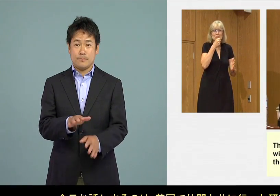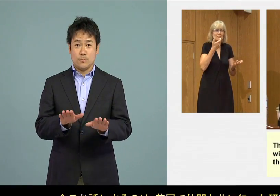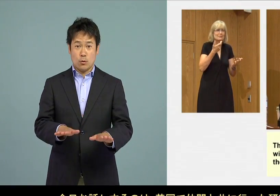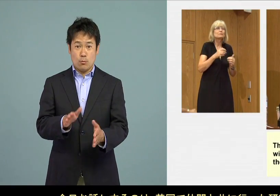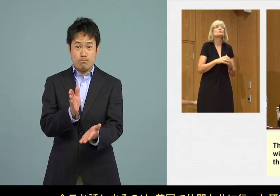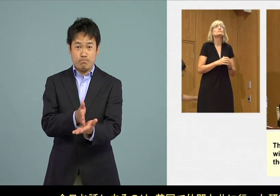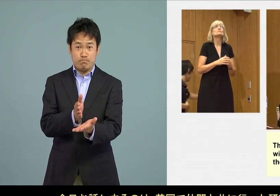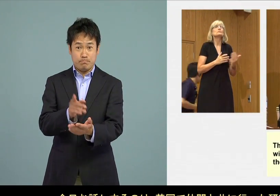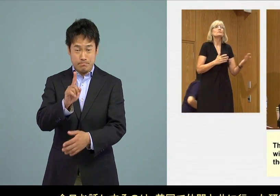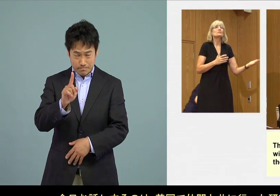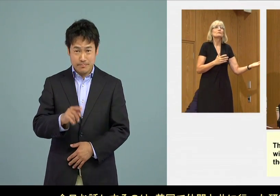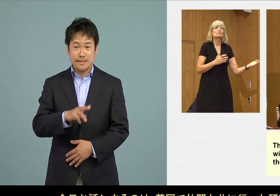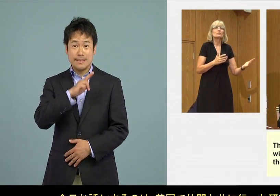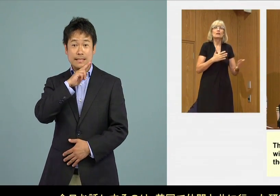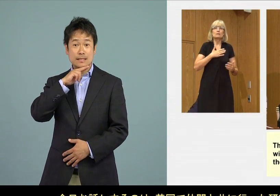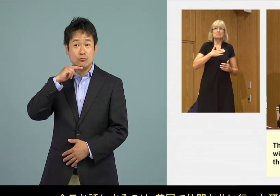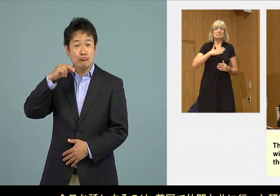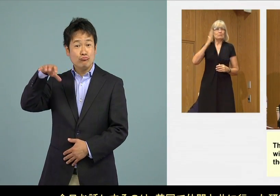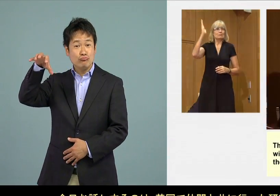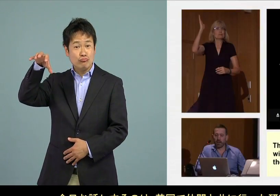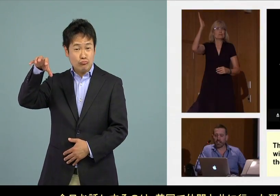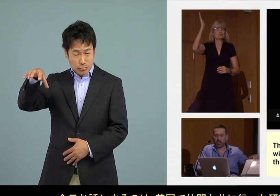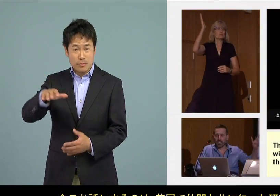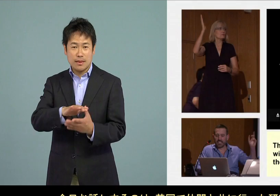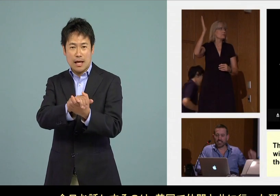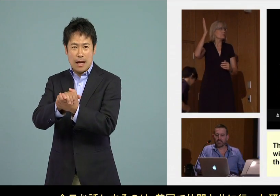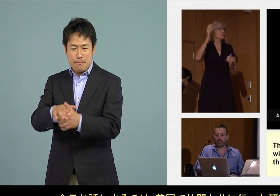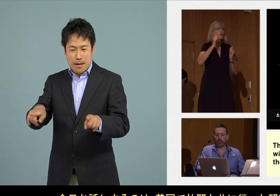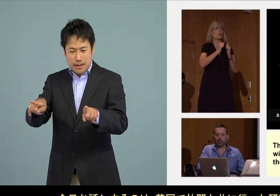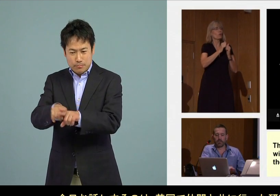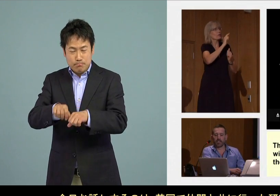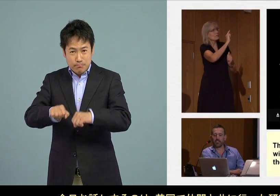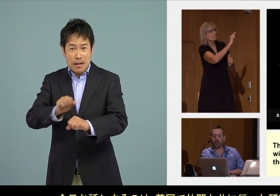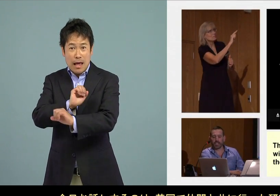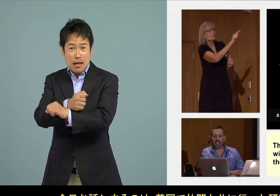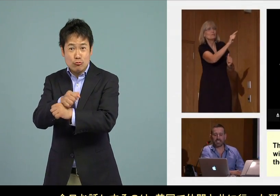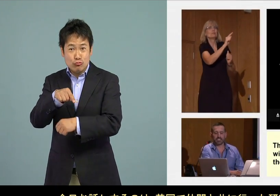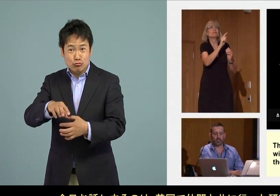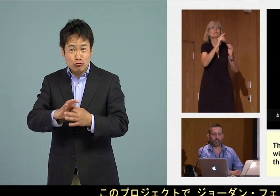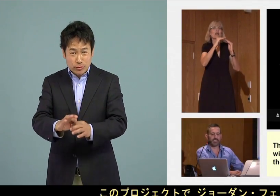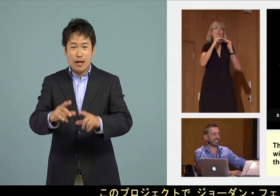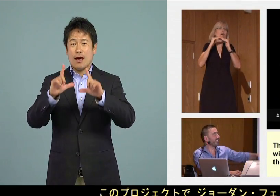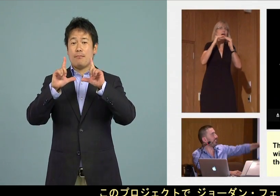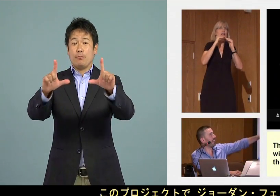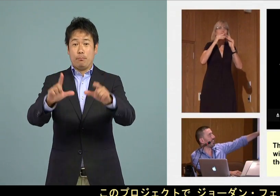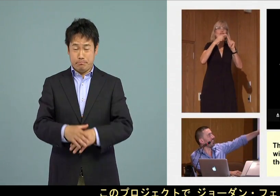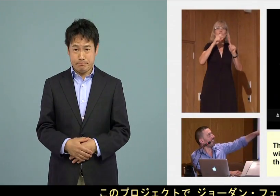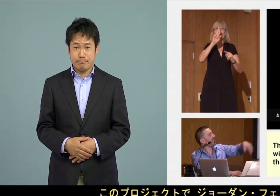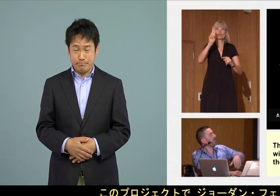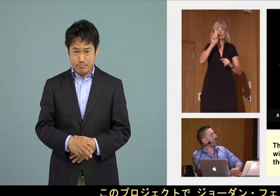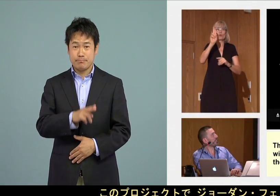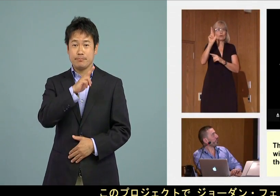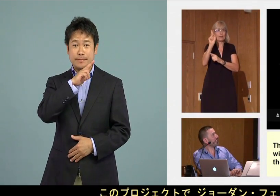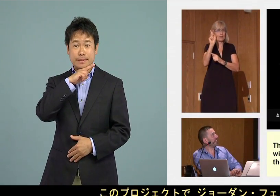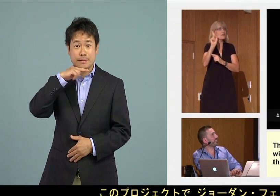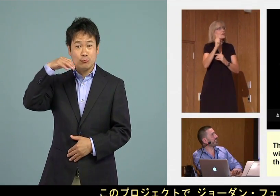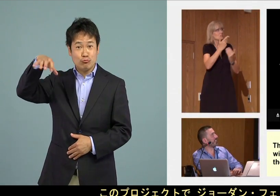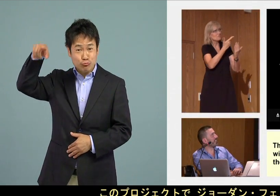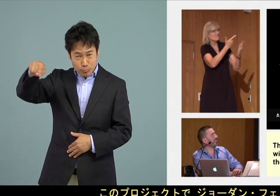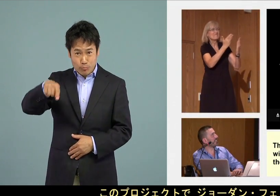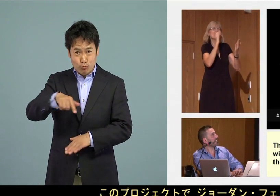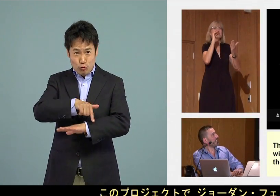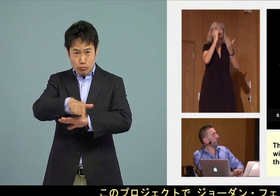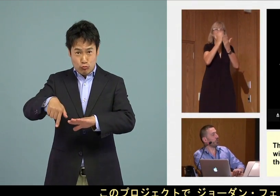Okay, so this is a presentation with my colleagues from the UK. So you can see there my